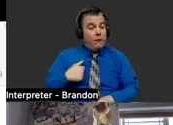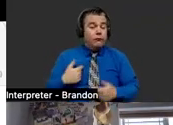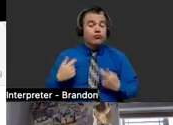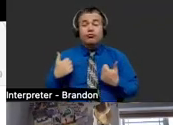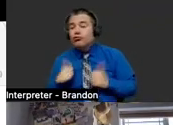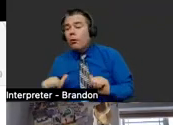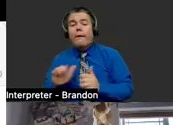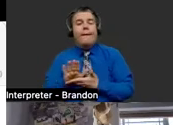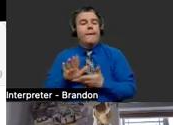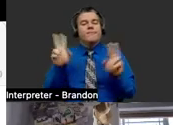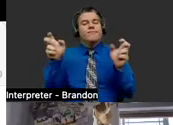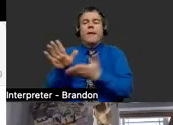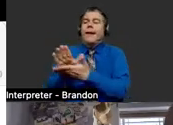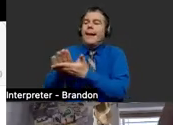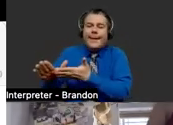cleanses and